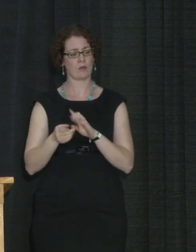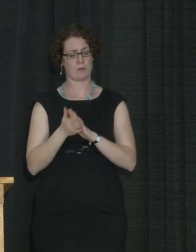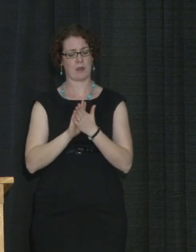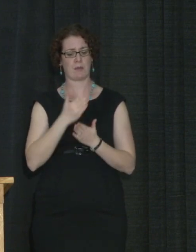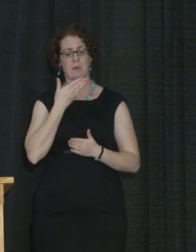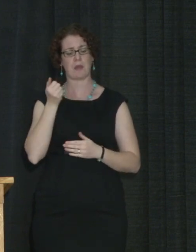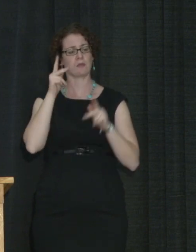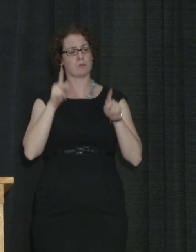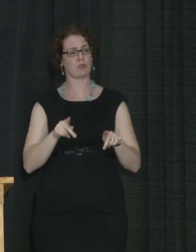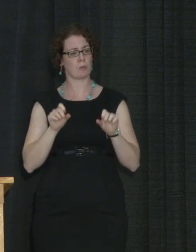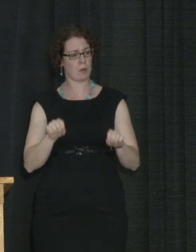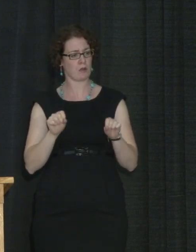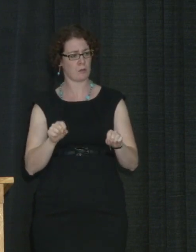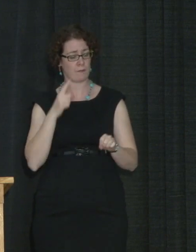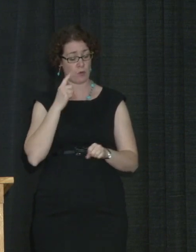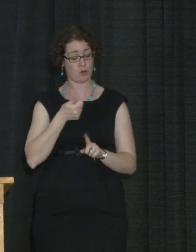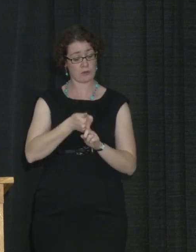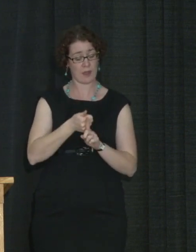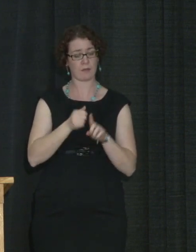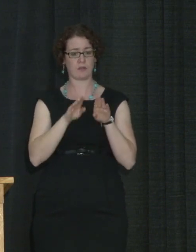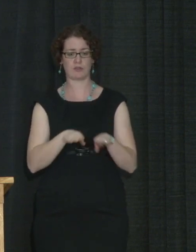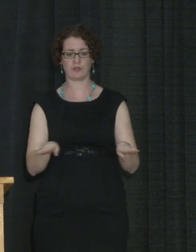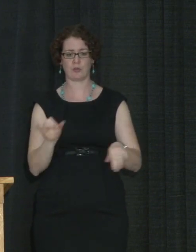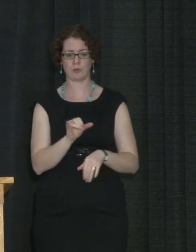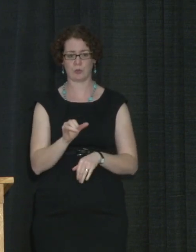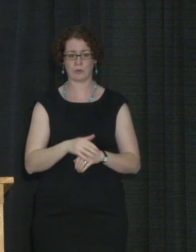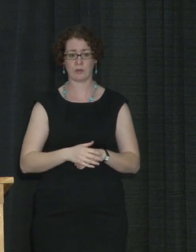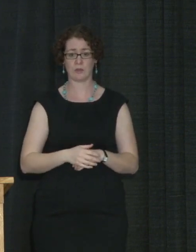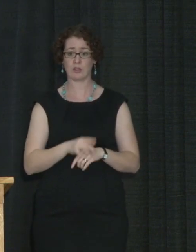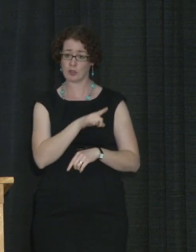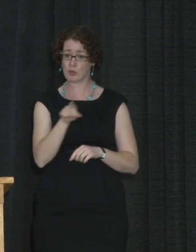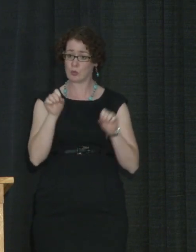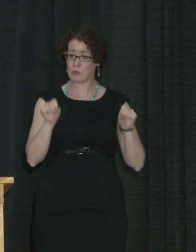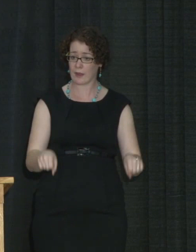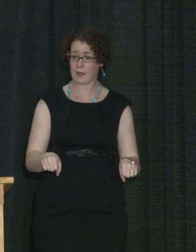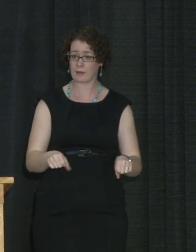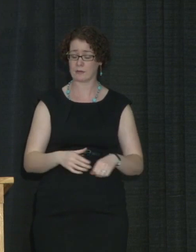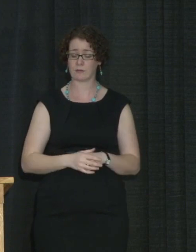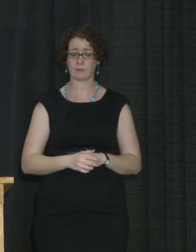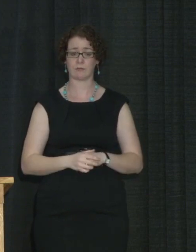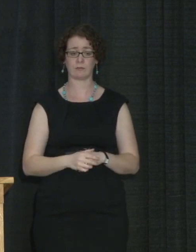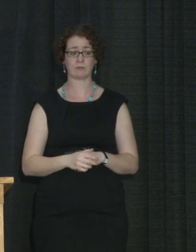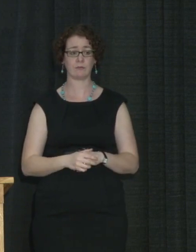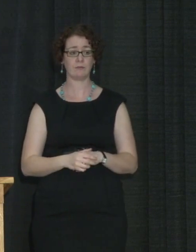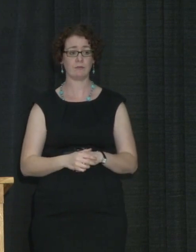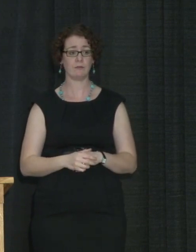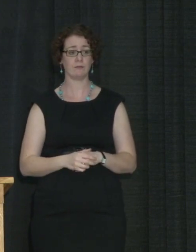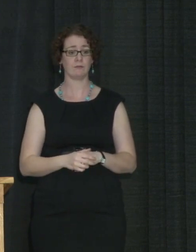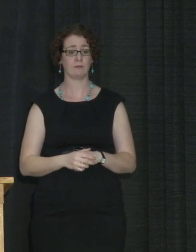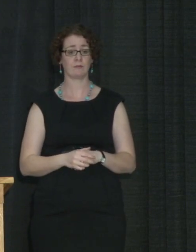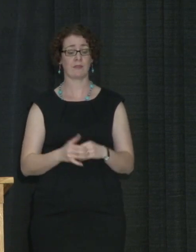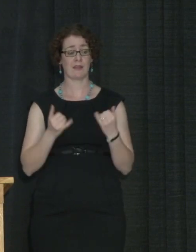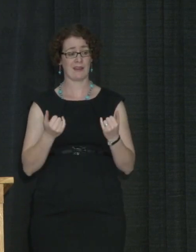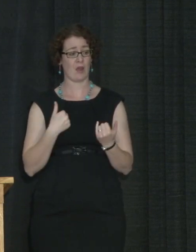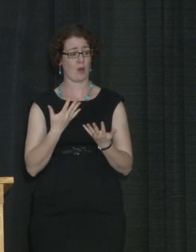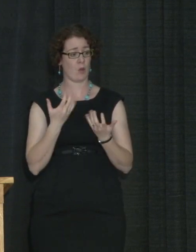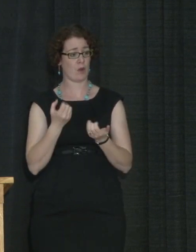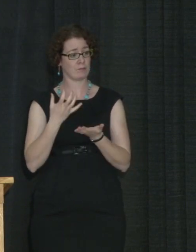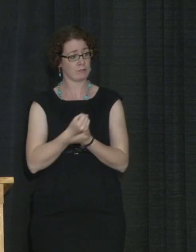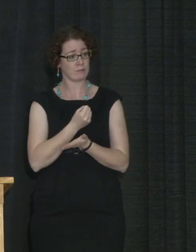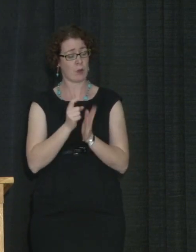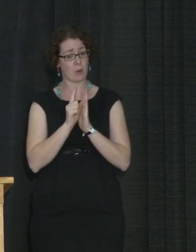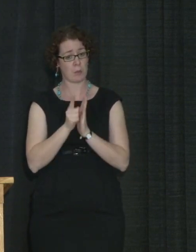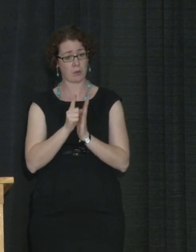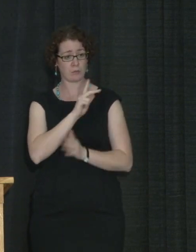person you can be for you and your children, because you can. I just want to take a moment